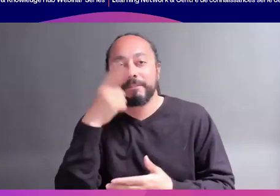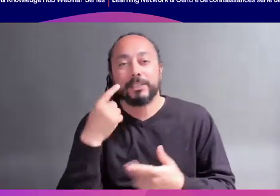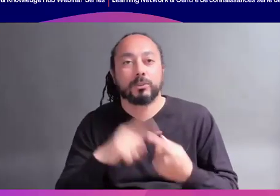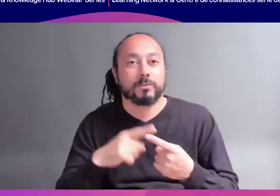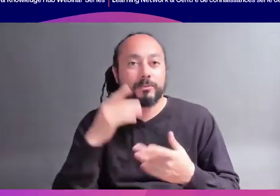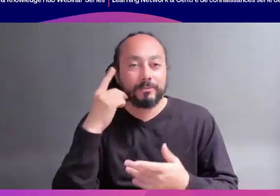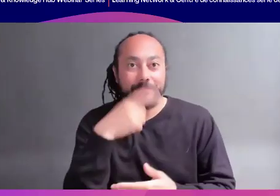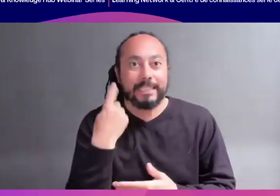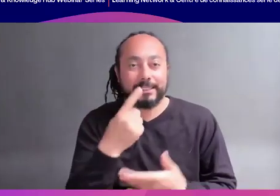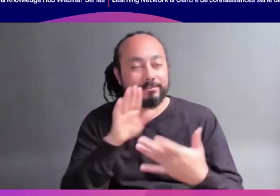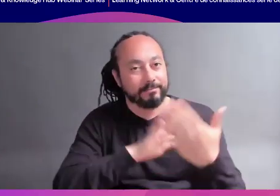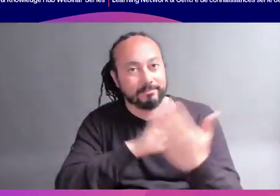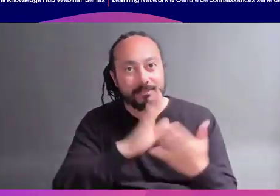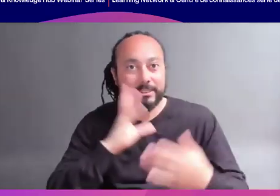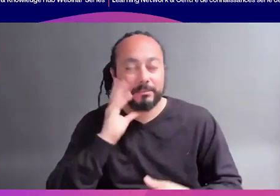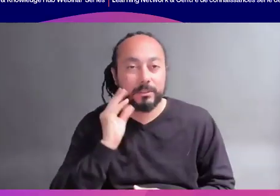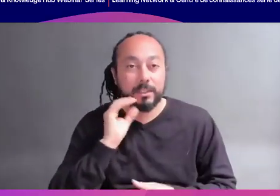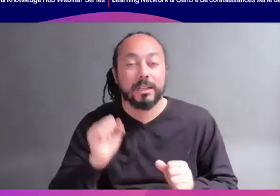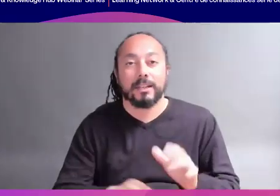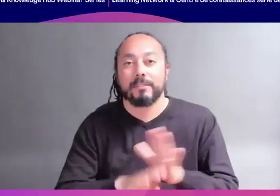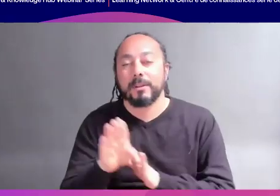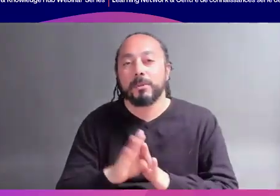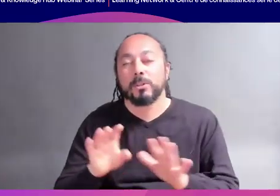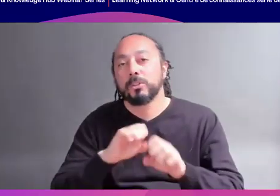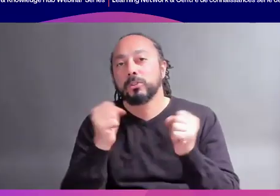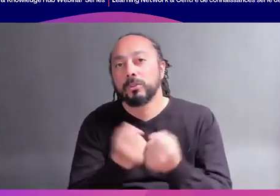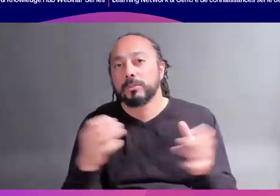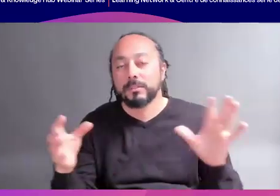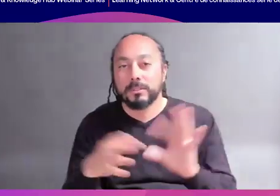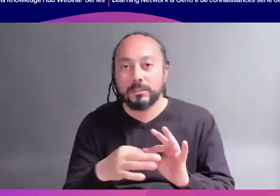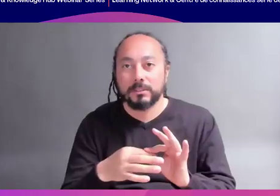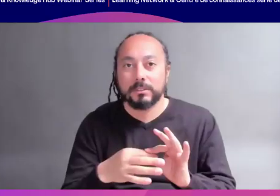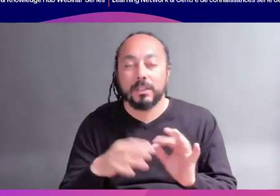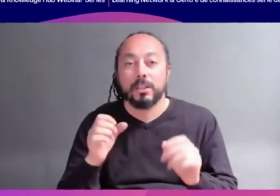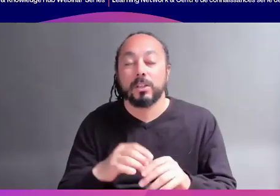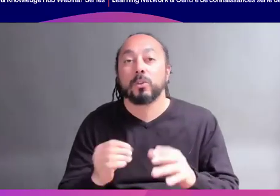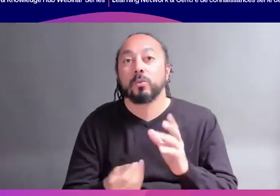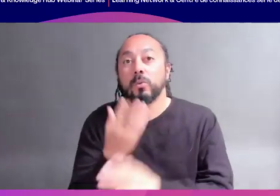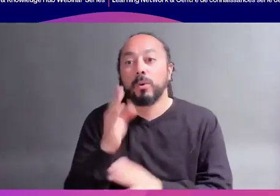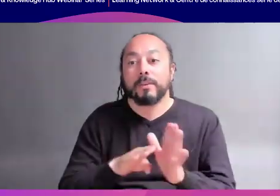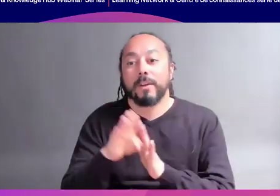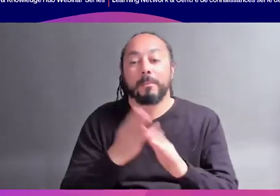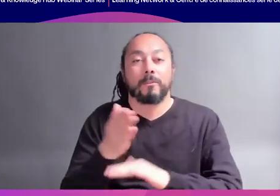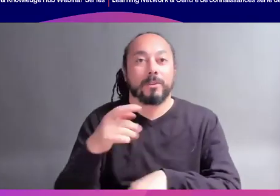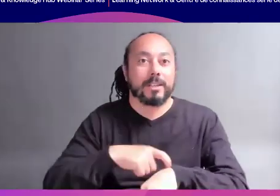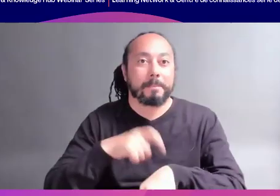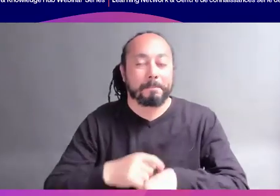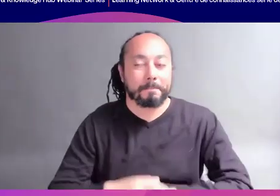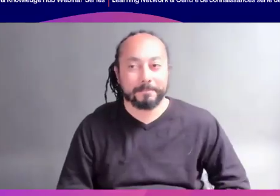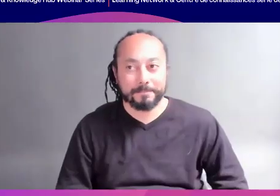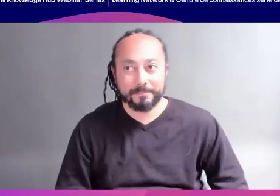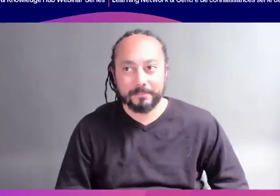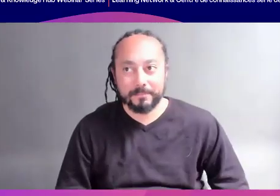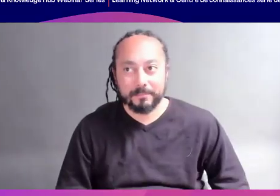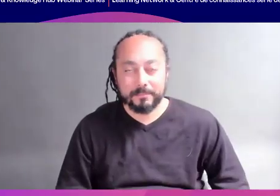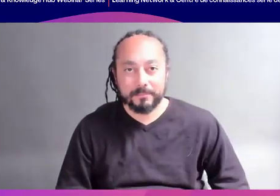they can develop social connections in particular that grow and develop over time? And how can